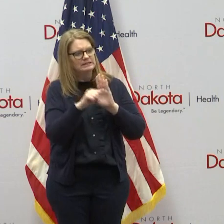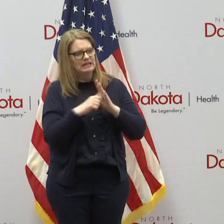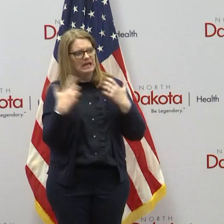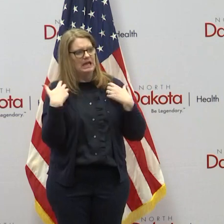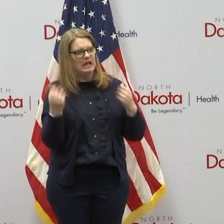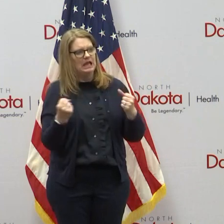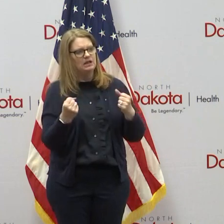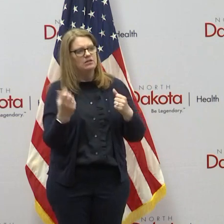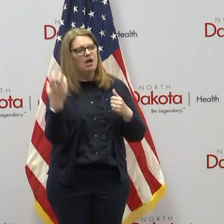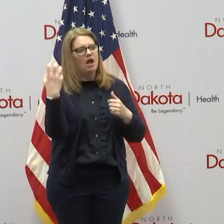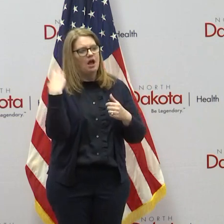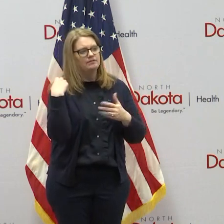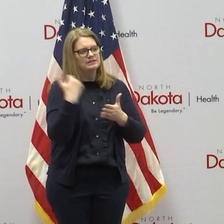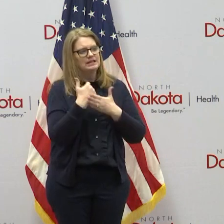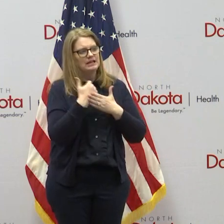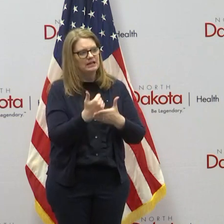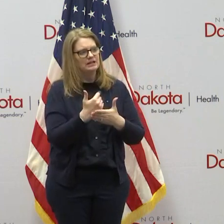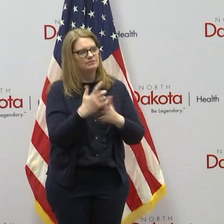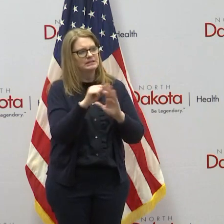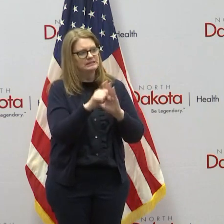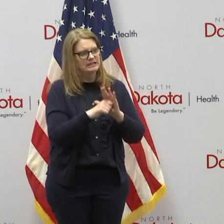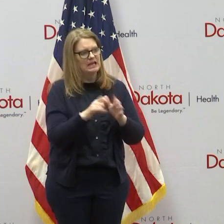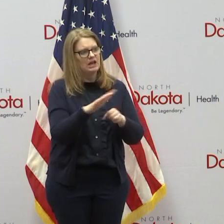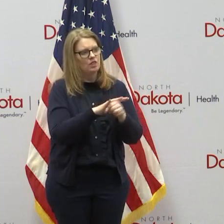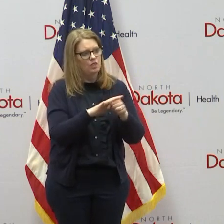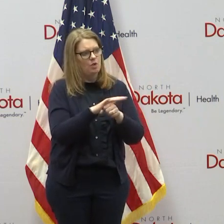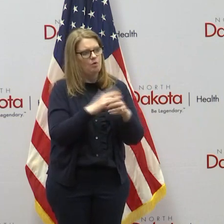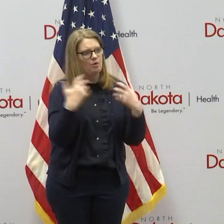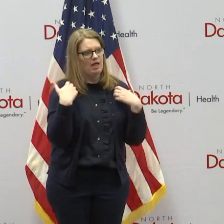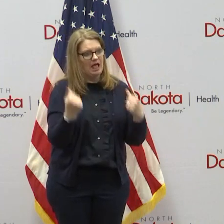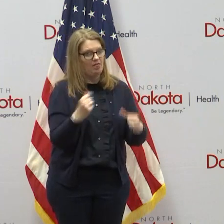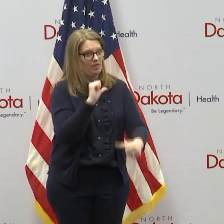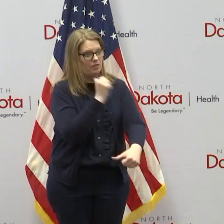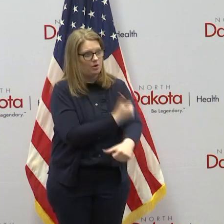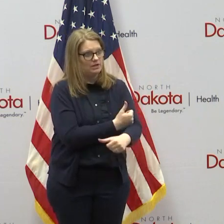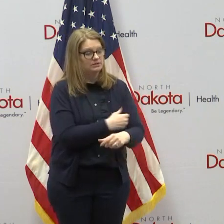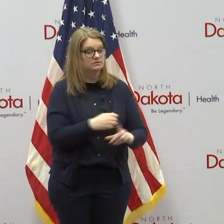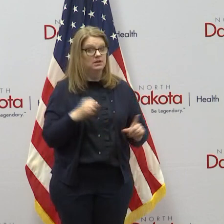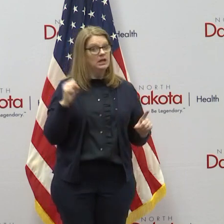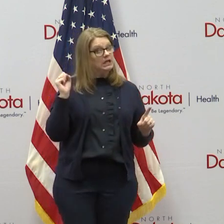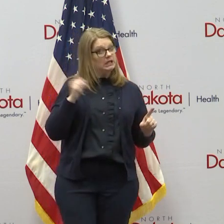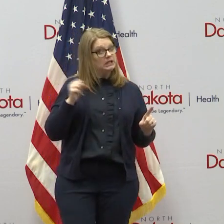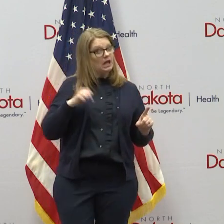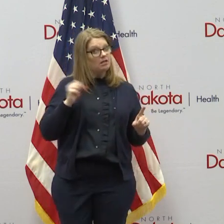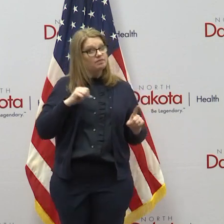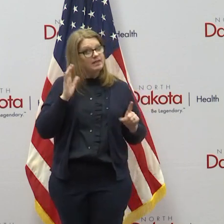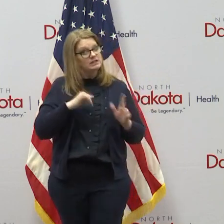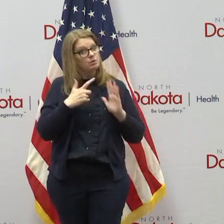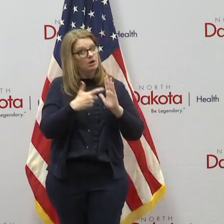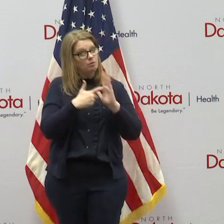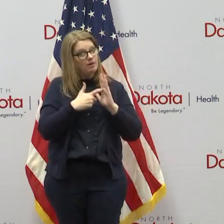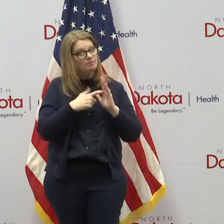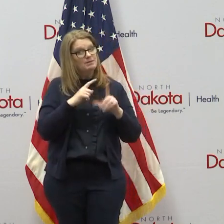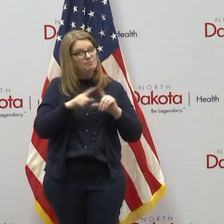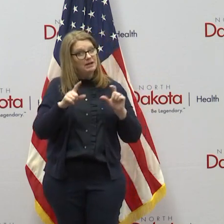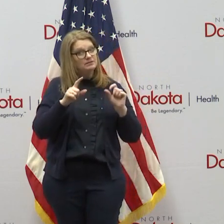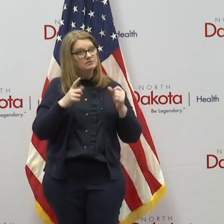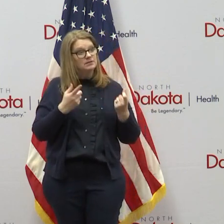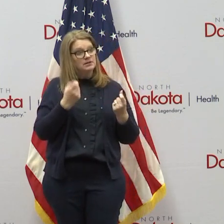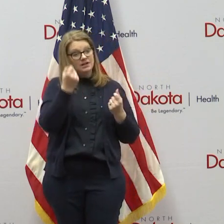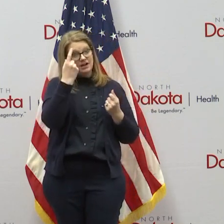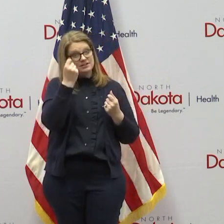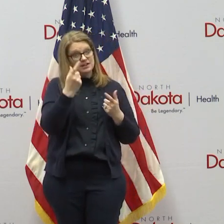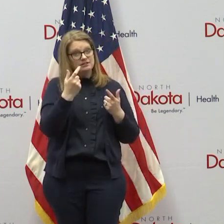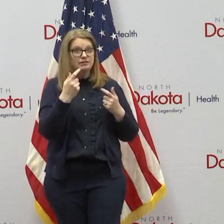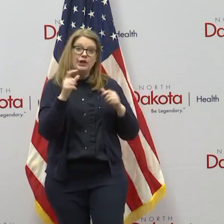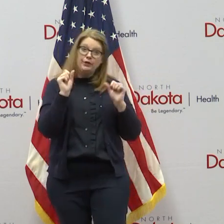participate in helping state and local health authorities with contact tracing, correct? It is, and you can do that through trying